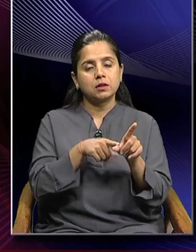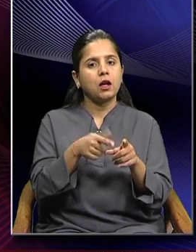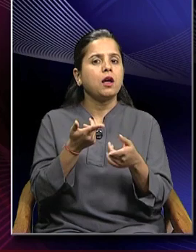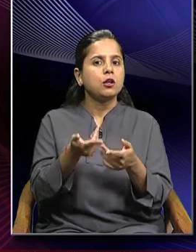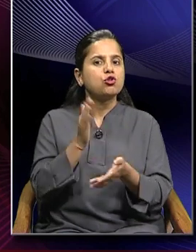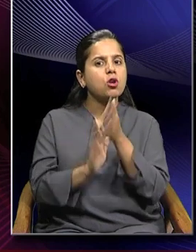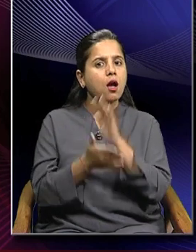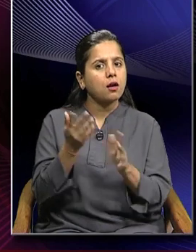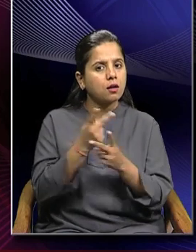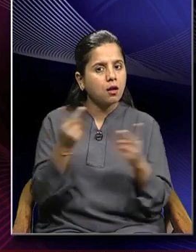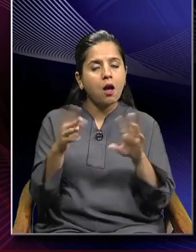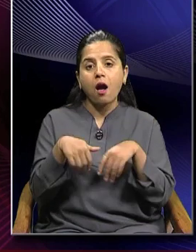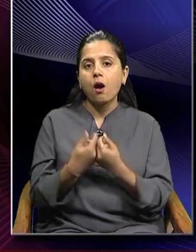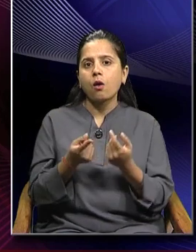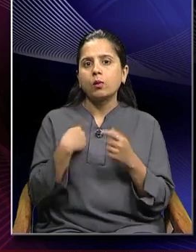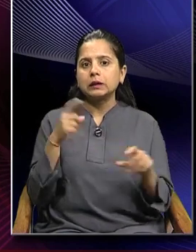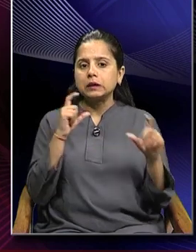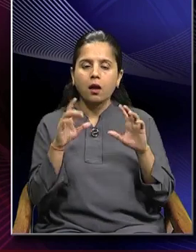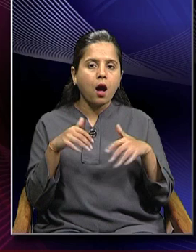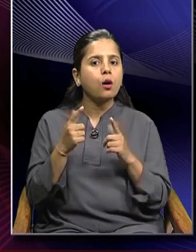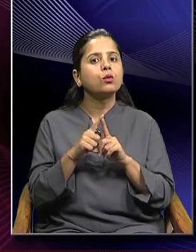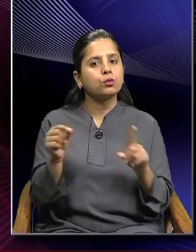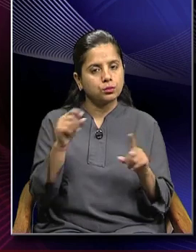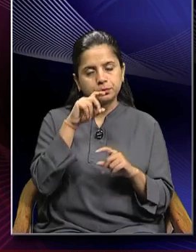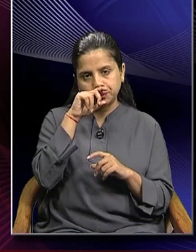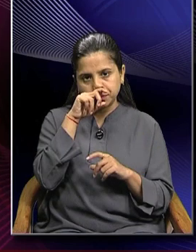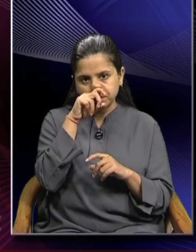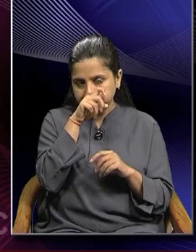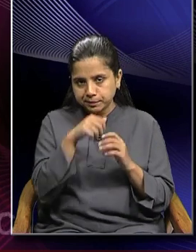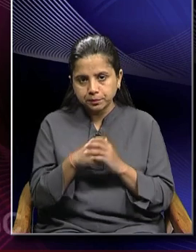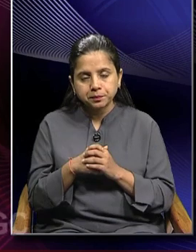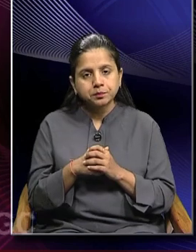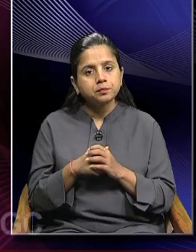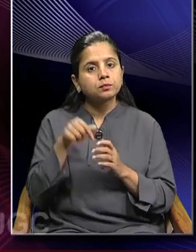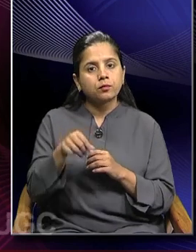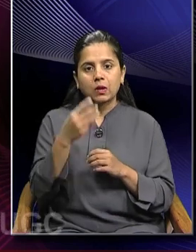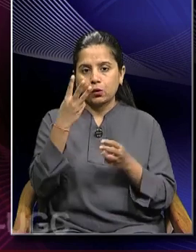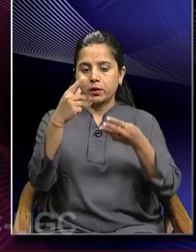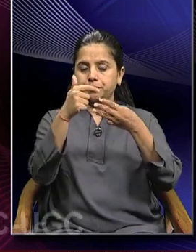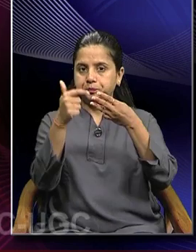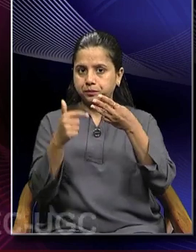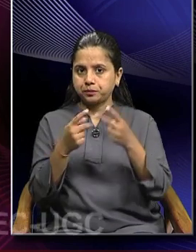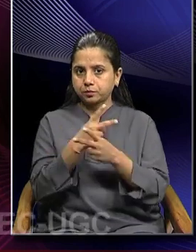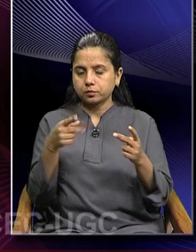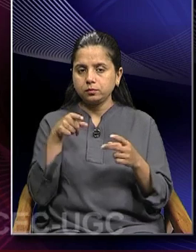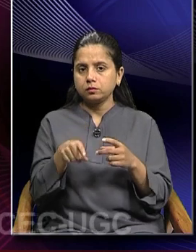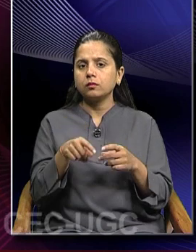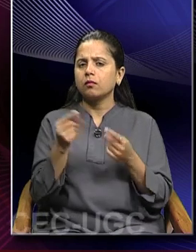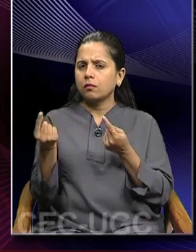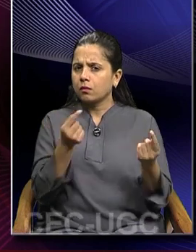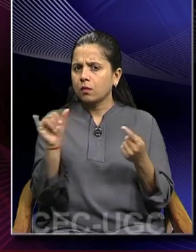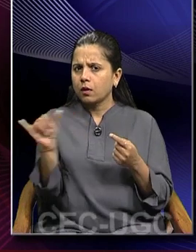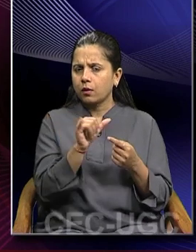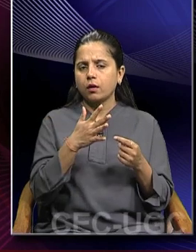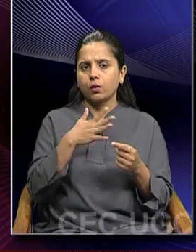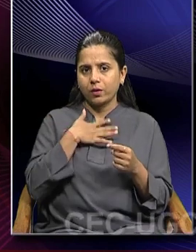challenges and how to take care of them. So the three aspects which correspond to green, red